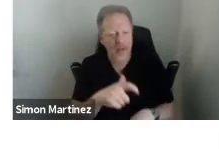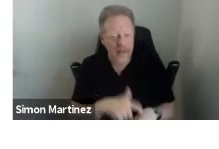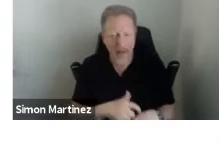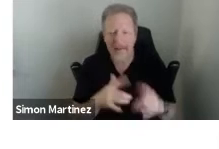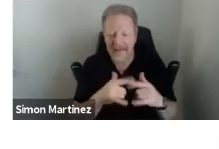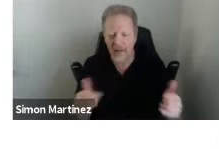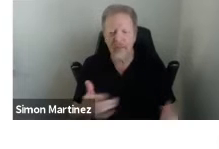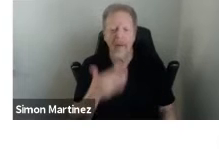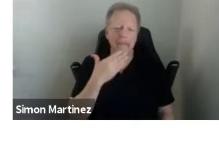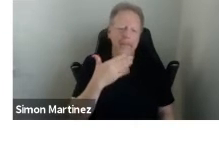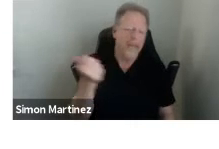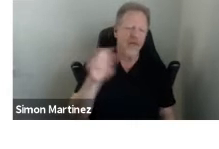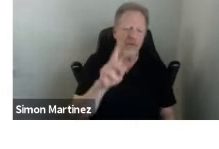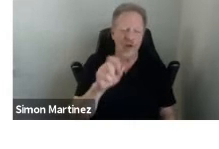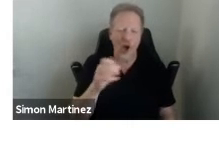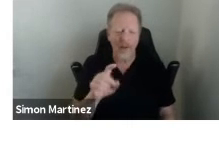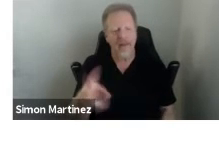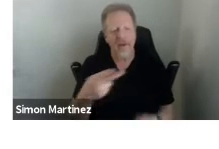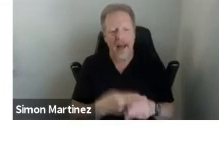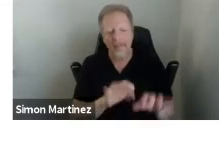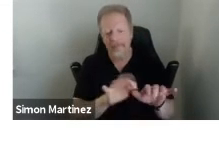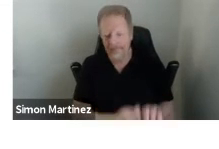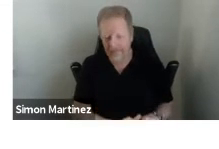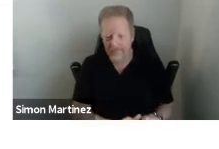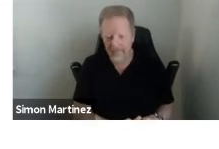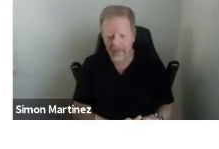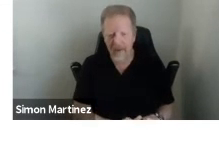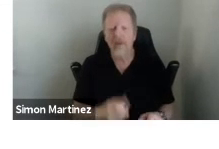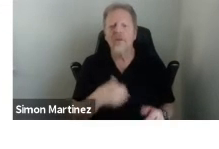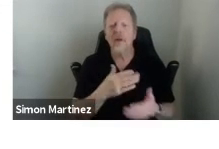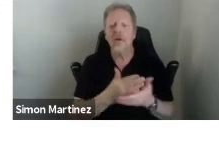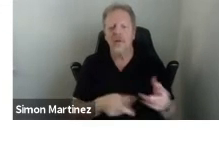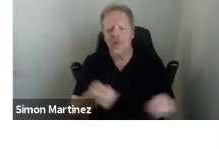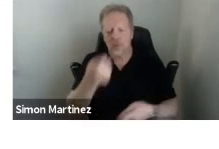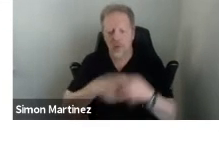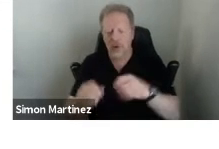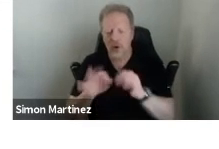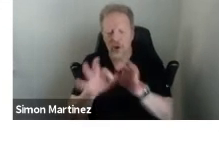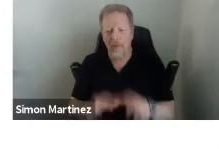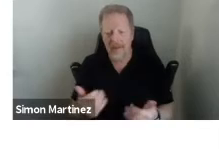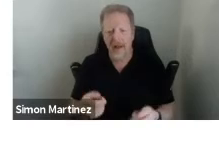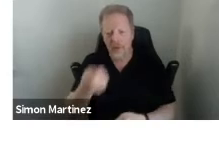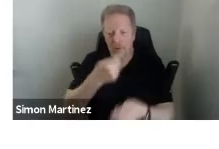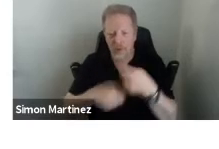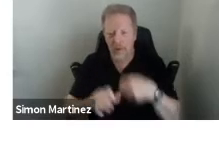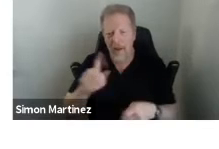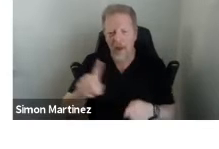best regards, type name, right? We're gonna switch interpreters, so just one moment.